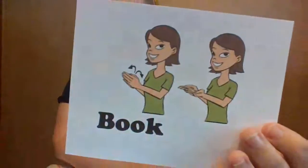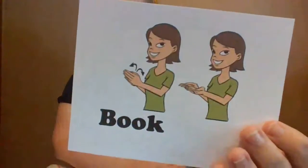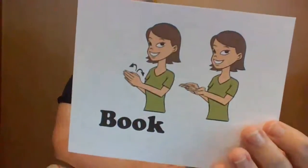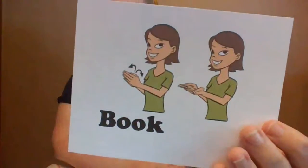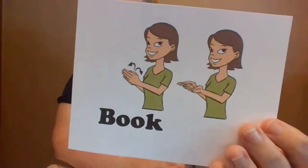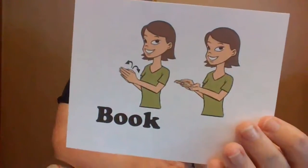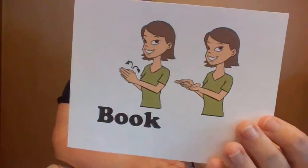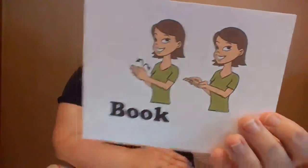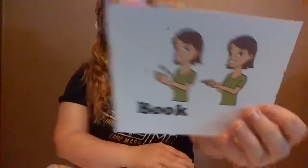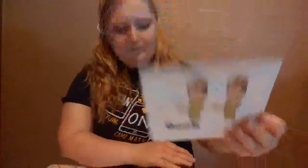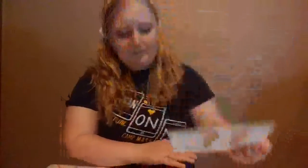Book.